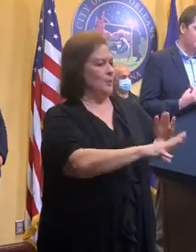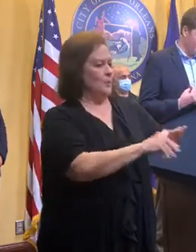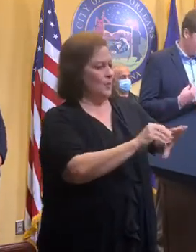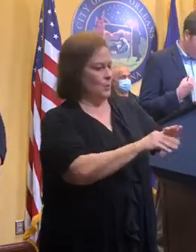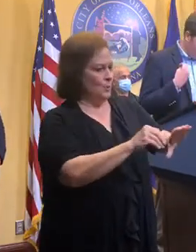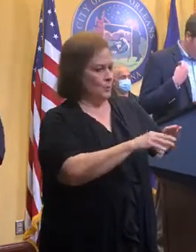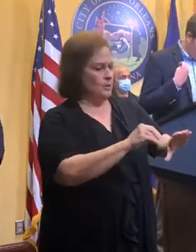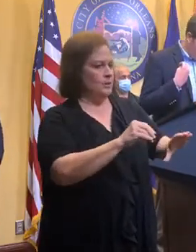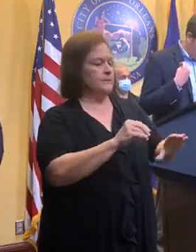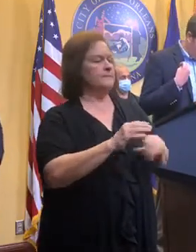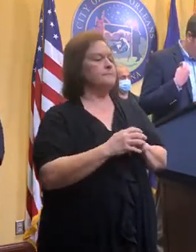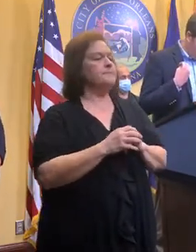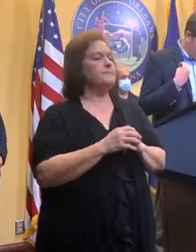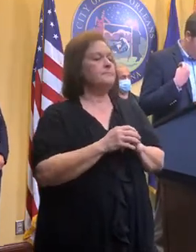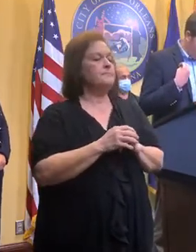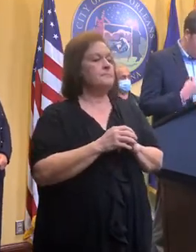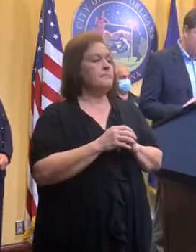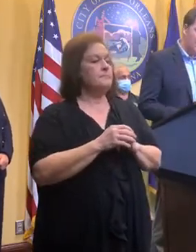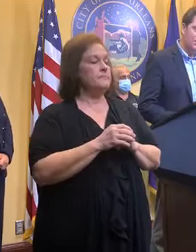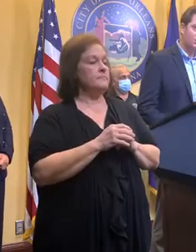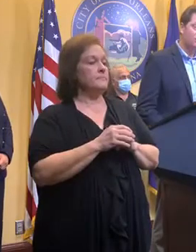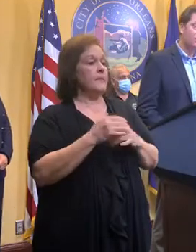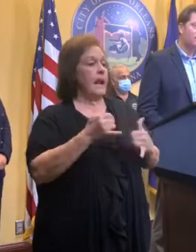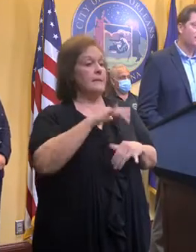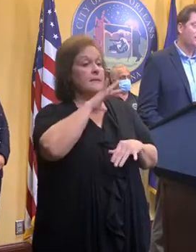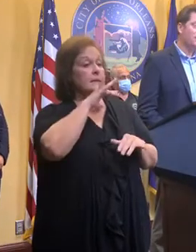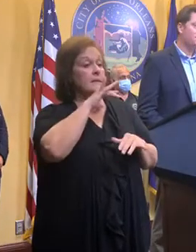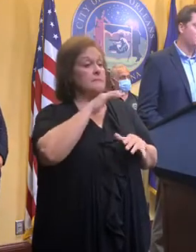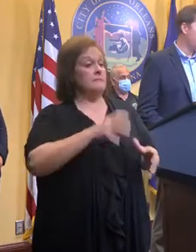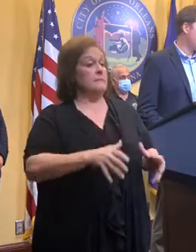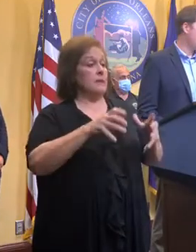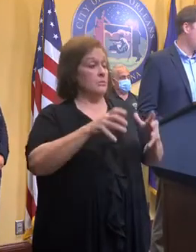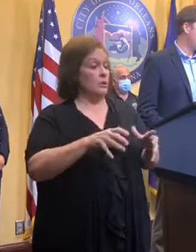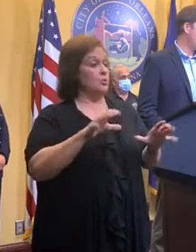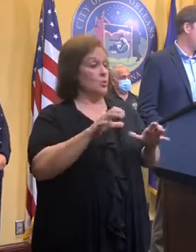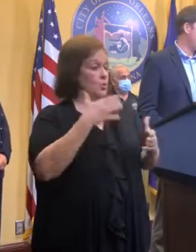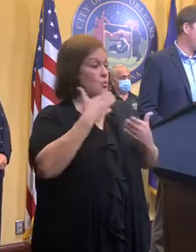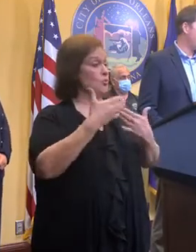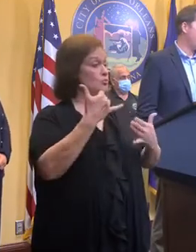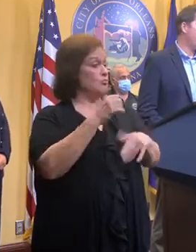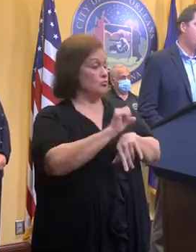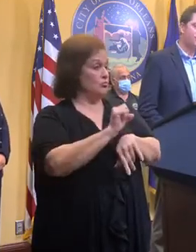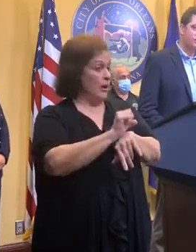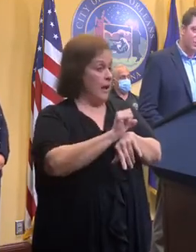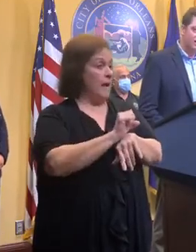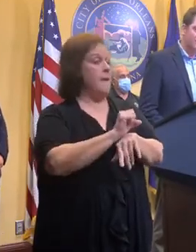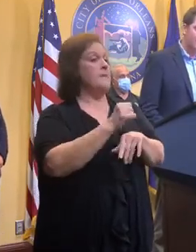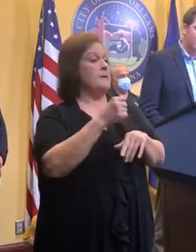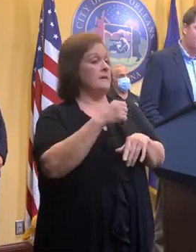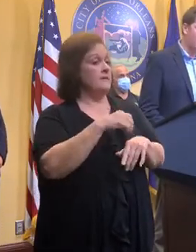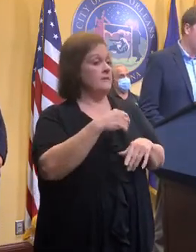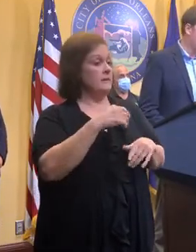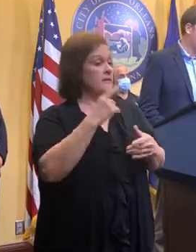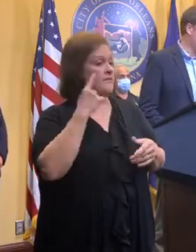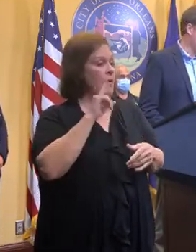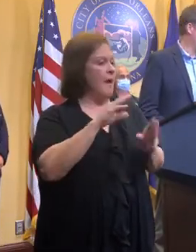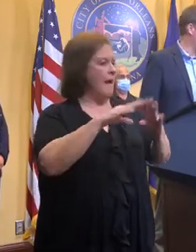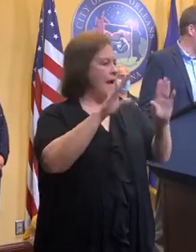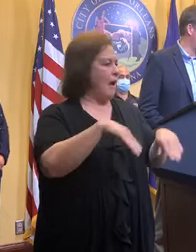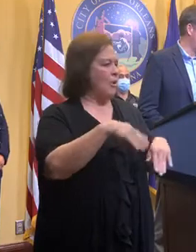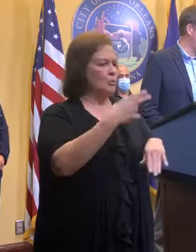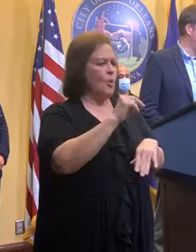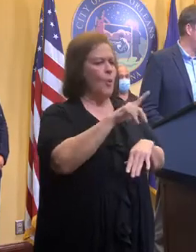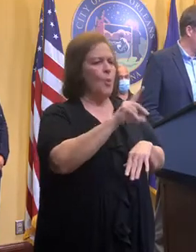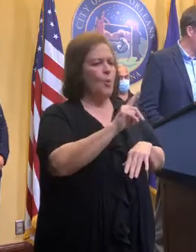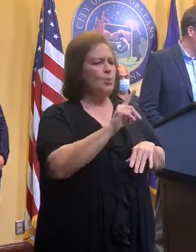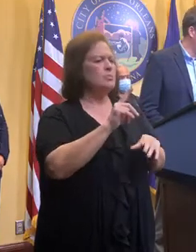main thoroughfares. Additionally, the Sanitation Department did a great job this weekend with household hazardous waste, and thank you so much